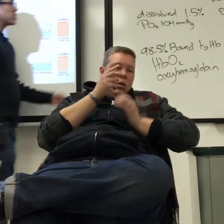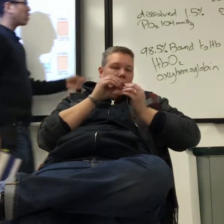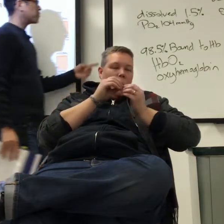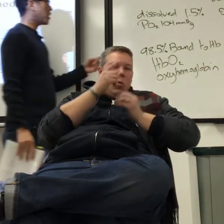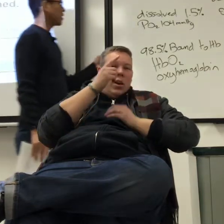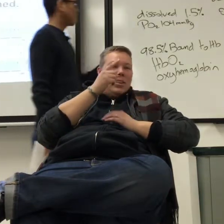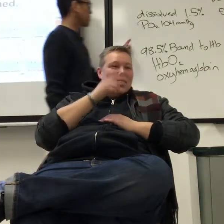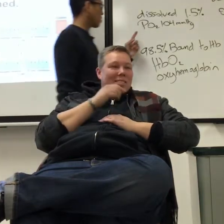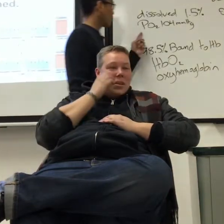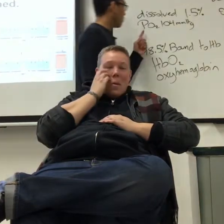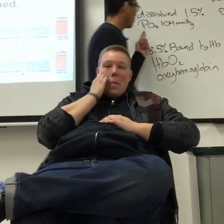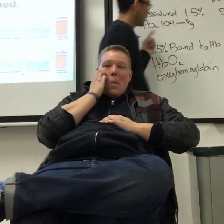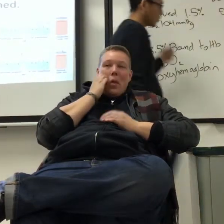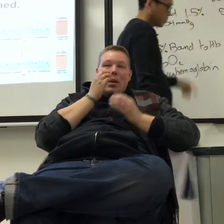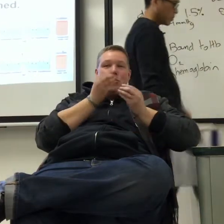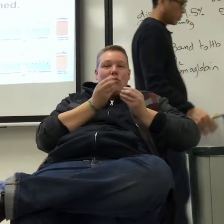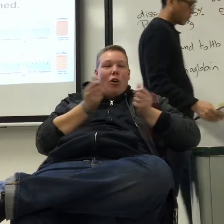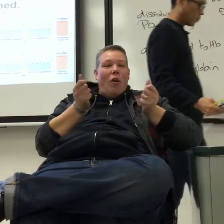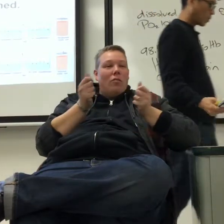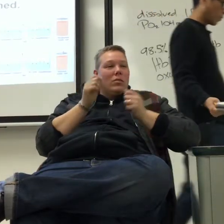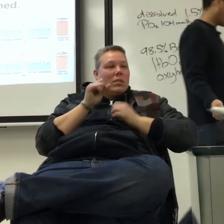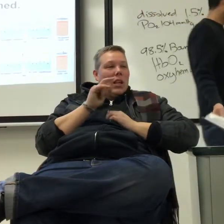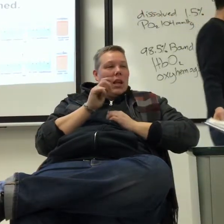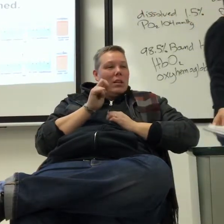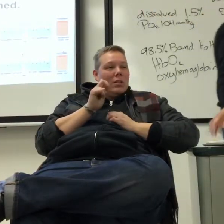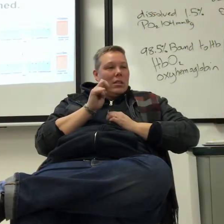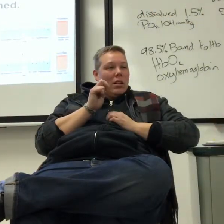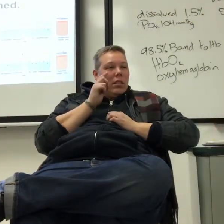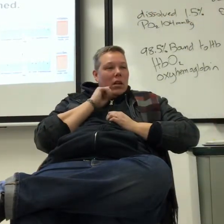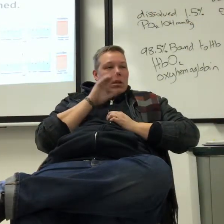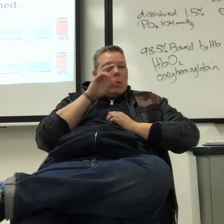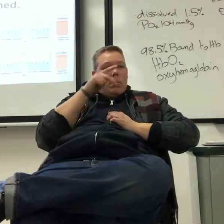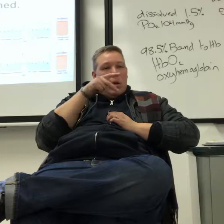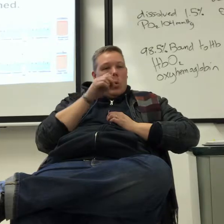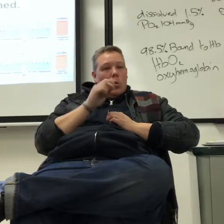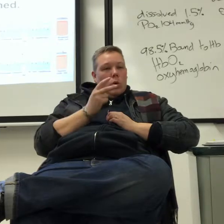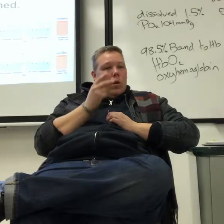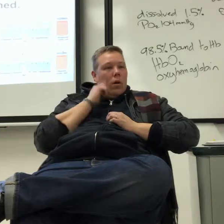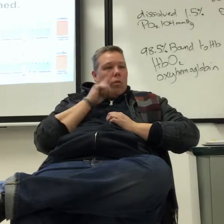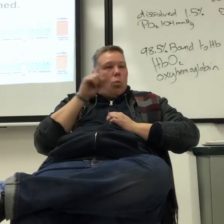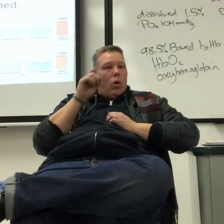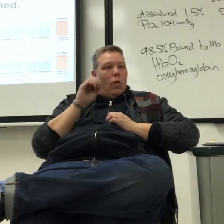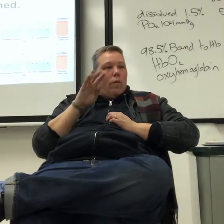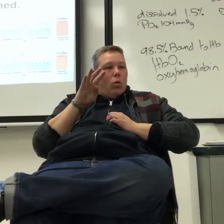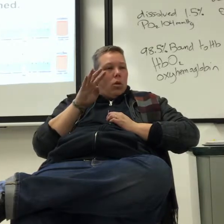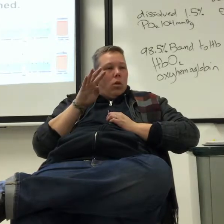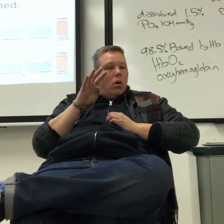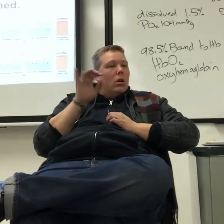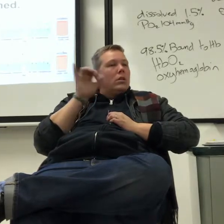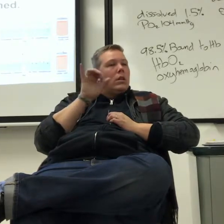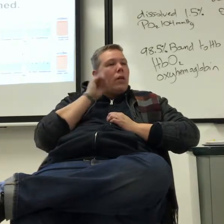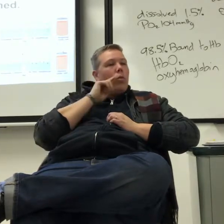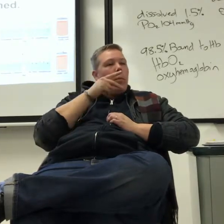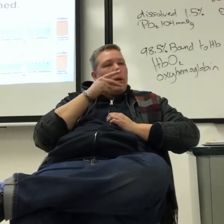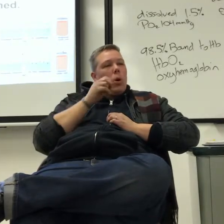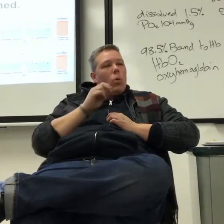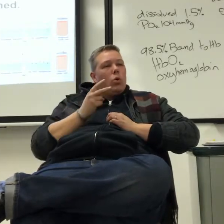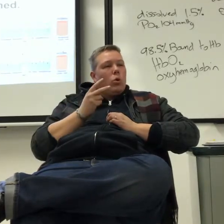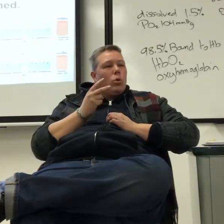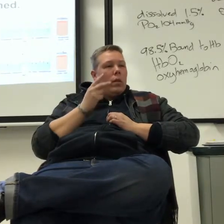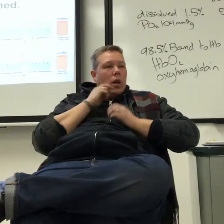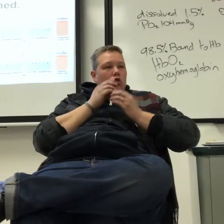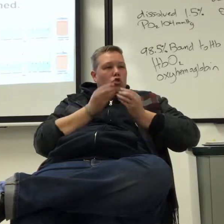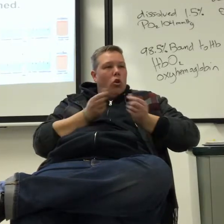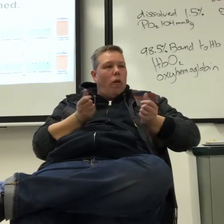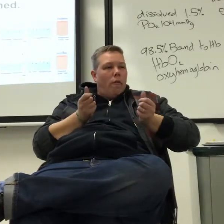The dissolved state gives us our PO2 of 104. And it's the same thing for the PCO2. That dissolved